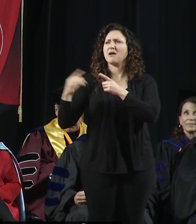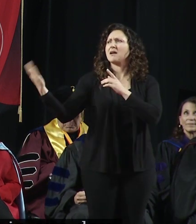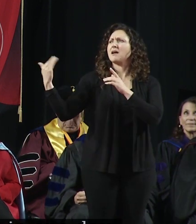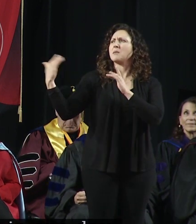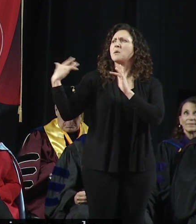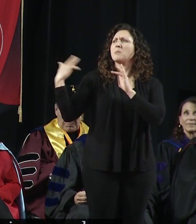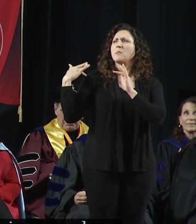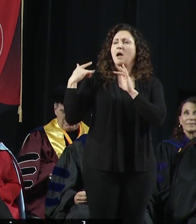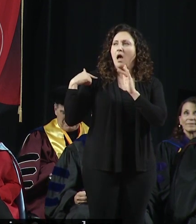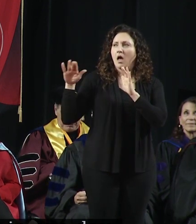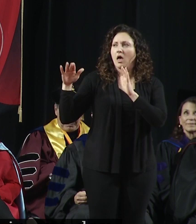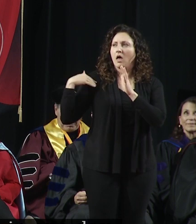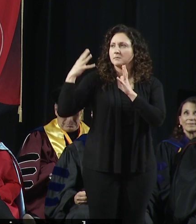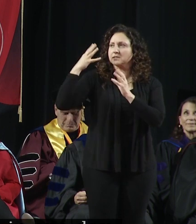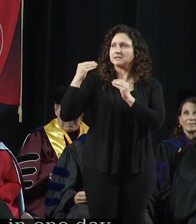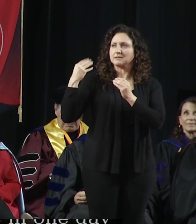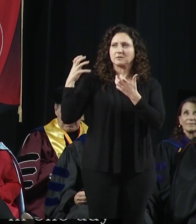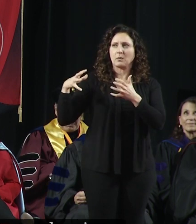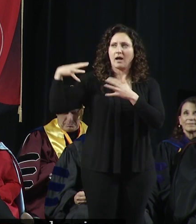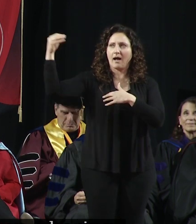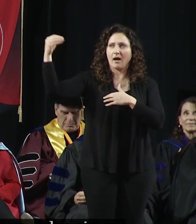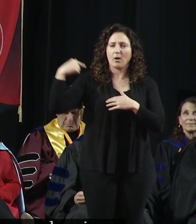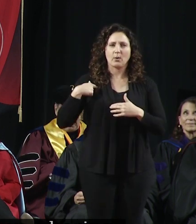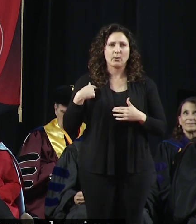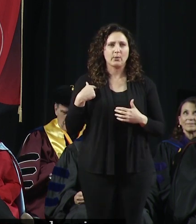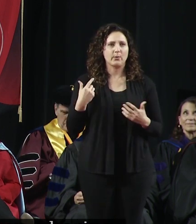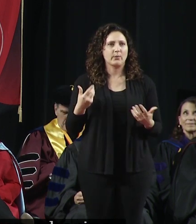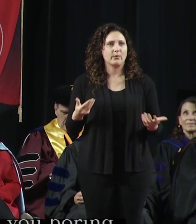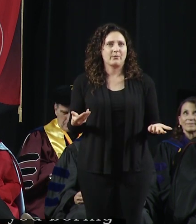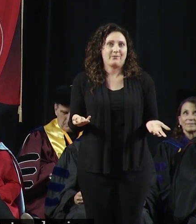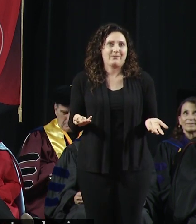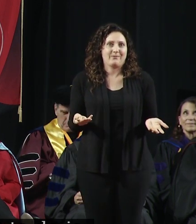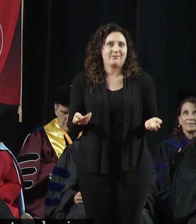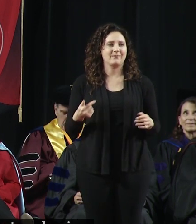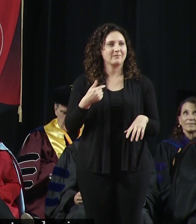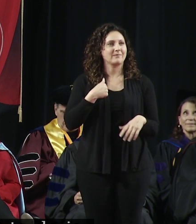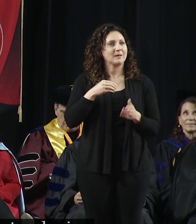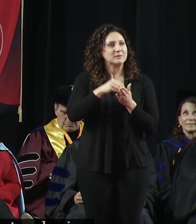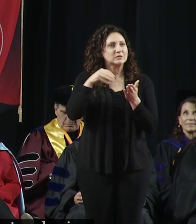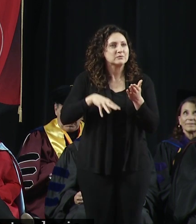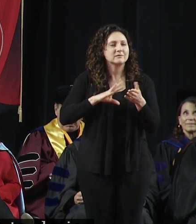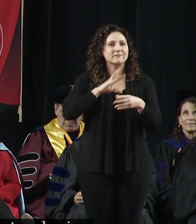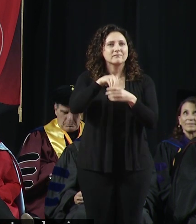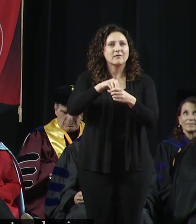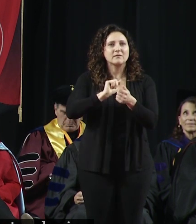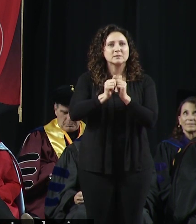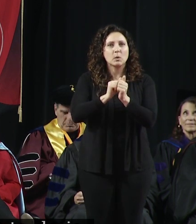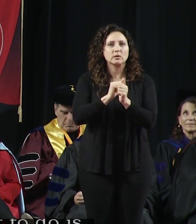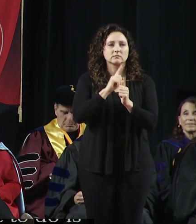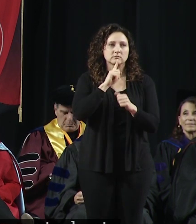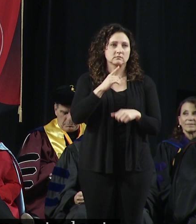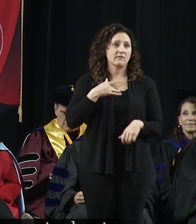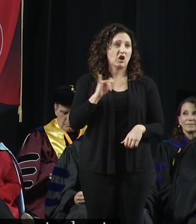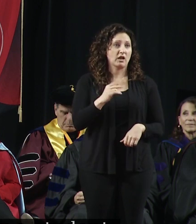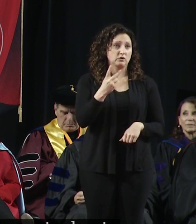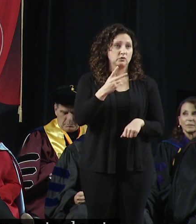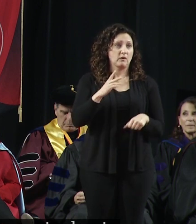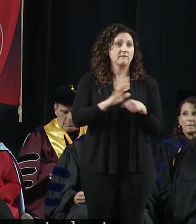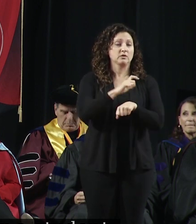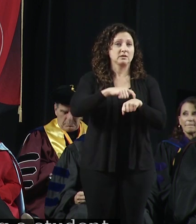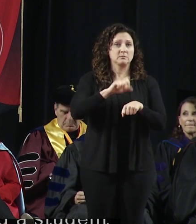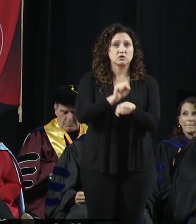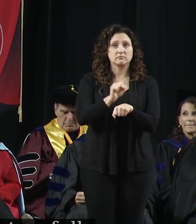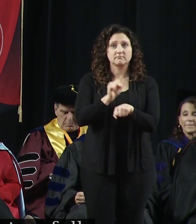want to do is sleep. You see, being a student athlete is like having 2 full-time jobs. When you